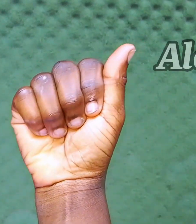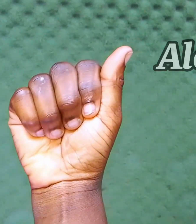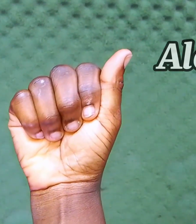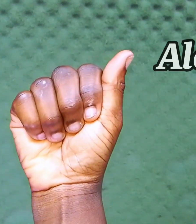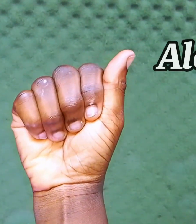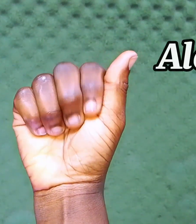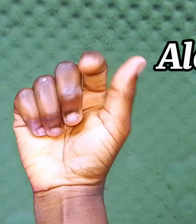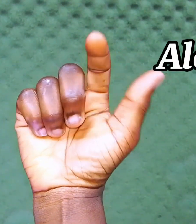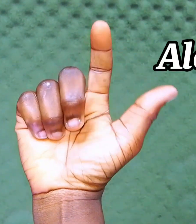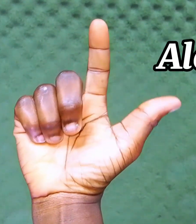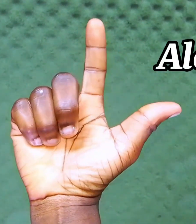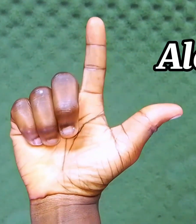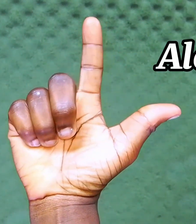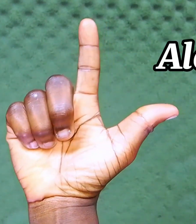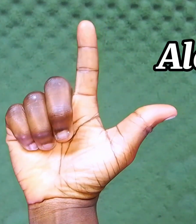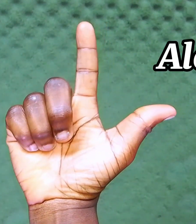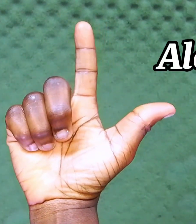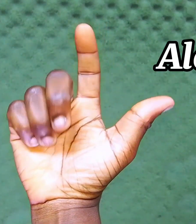Four. Alex.